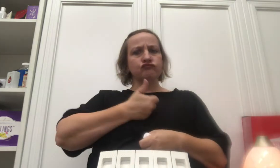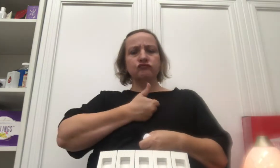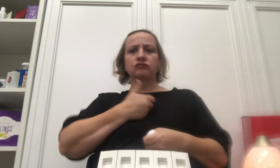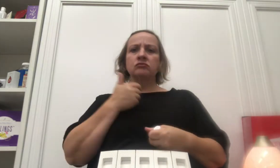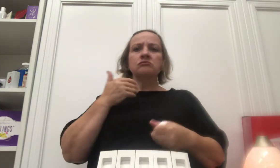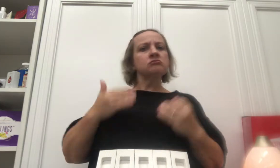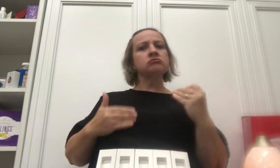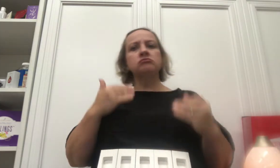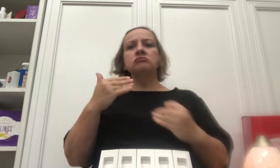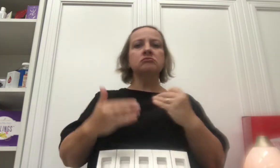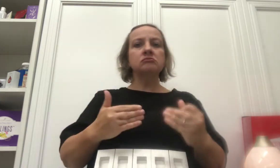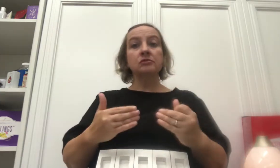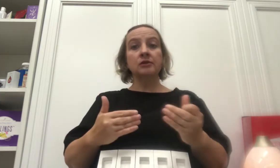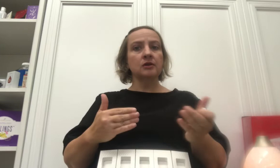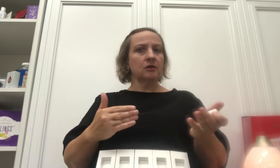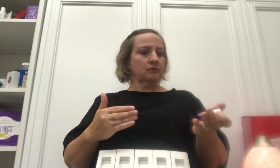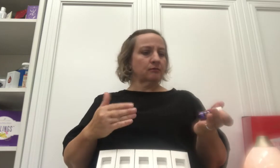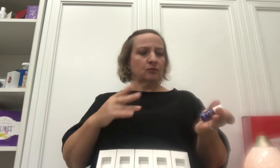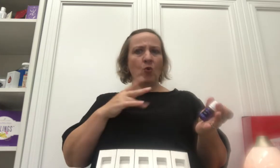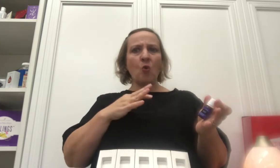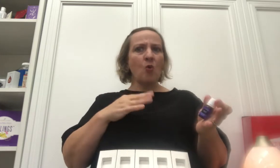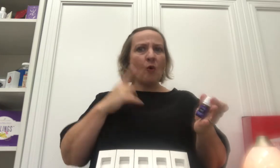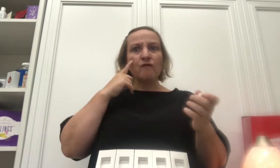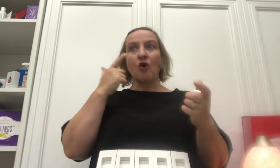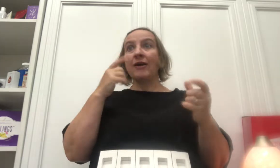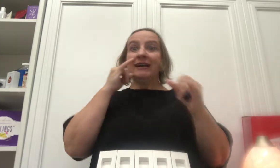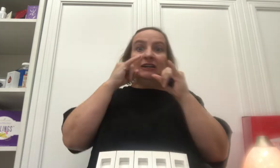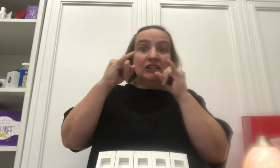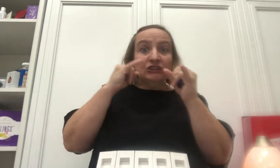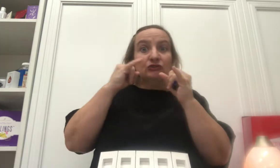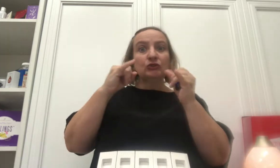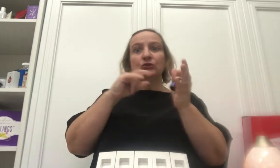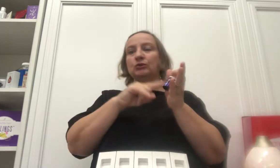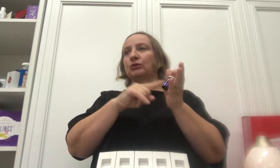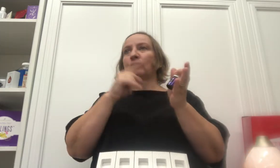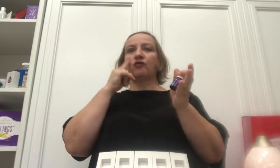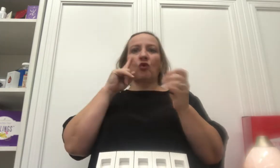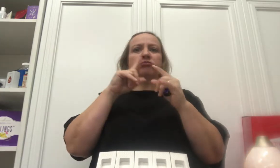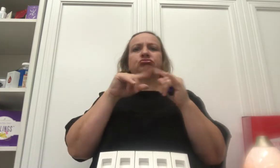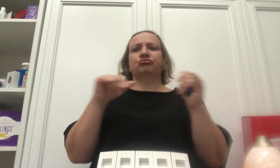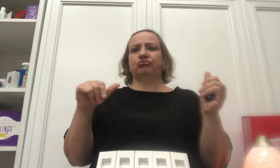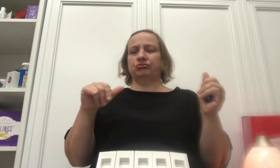and confidence in yourself, and you're going to be able to get through your event.